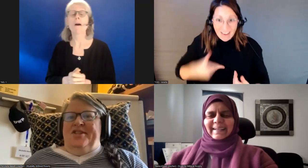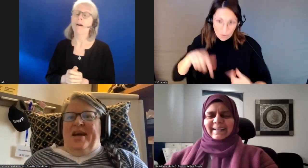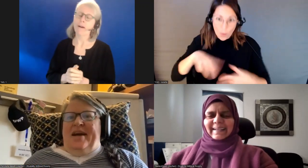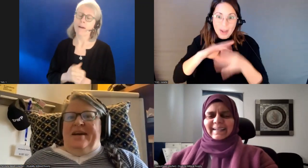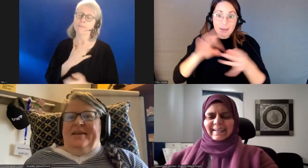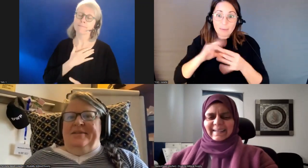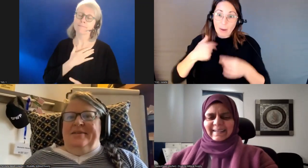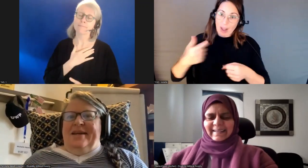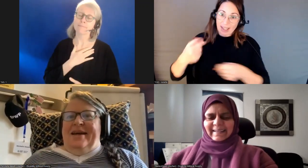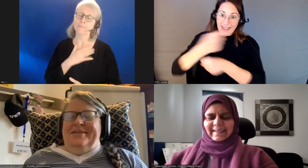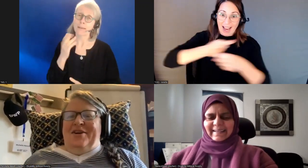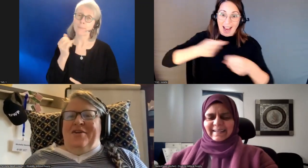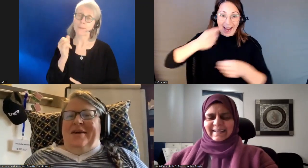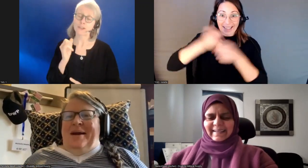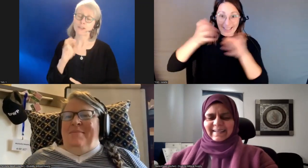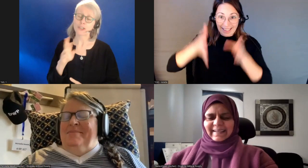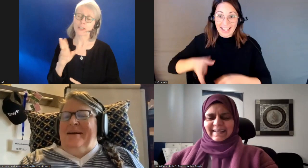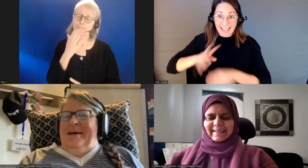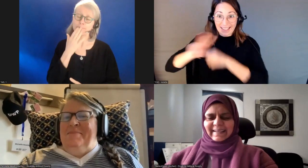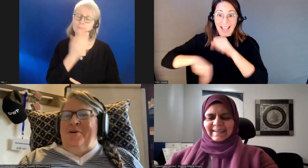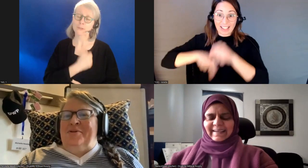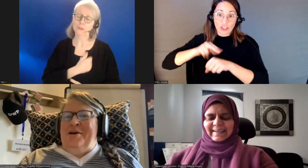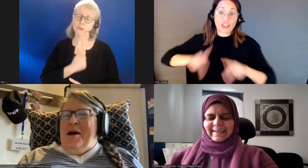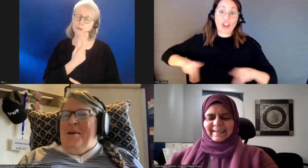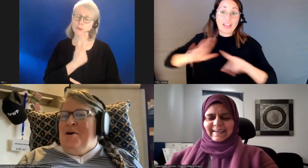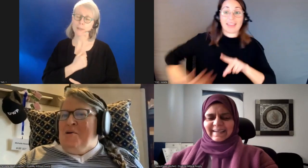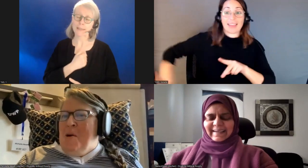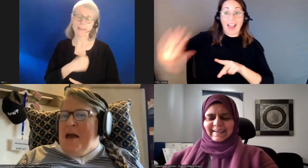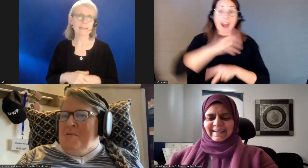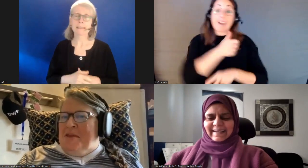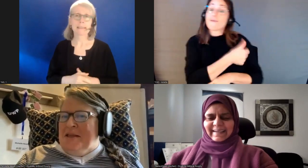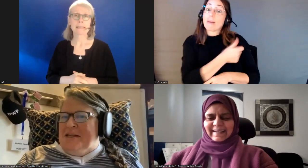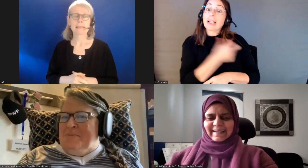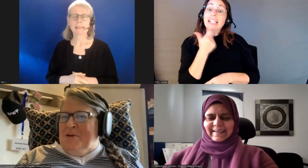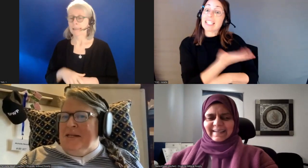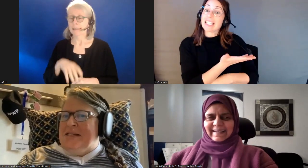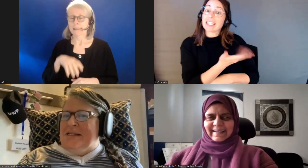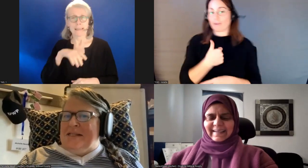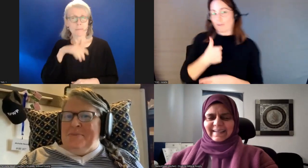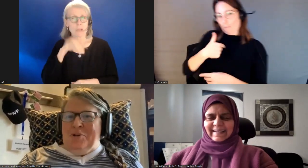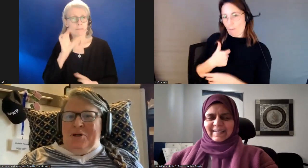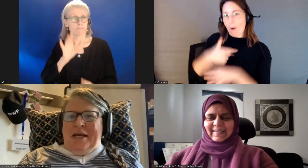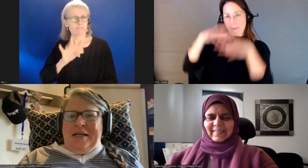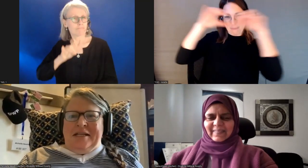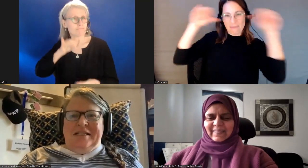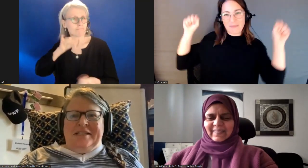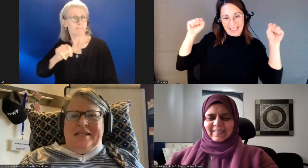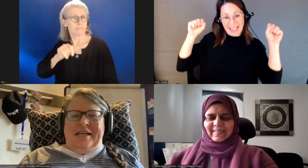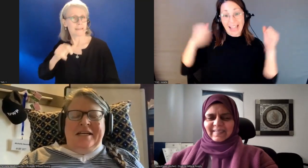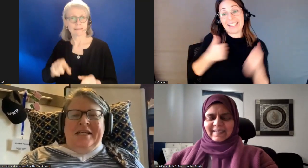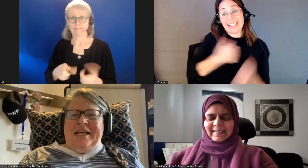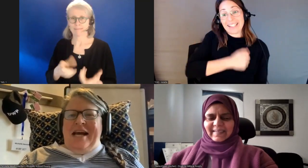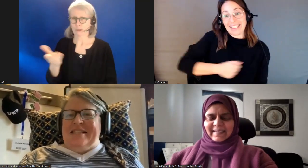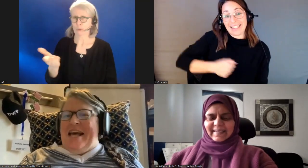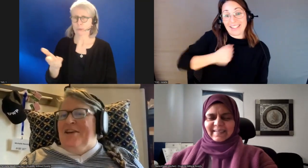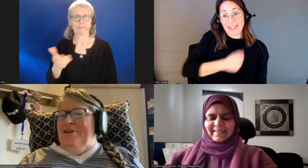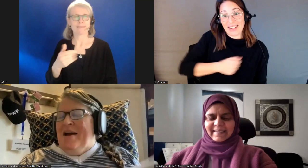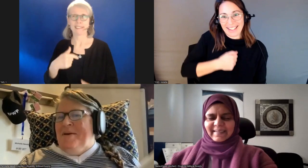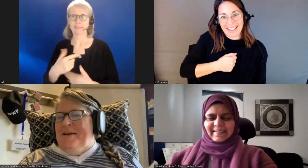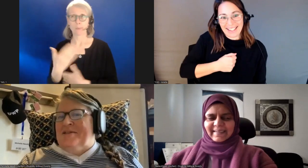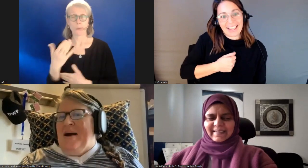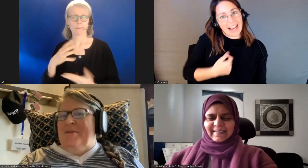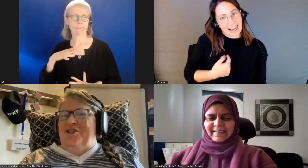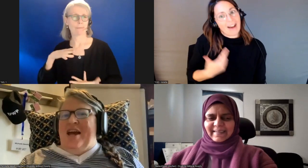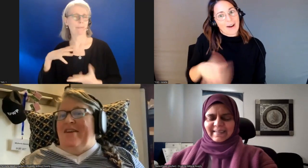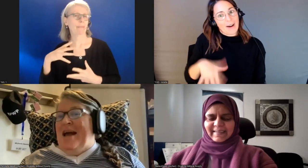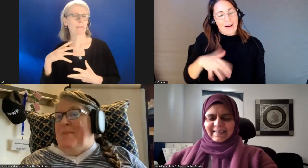I'm the chair. Sorry, I'm not quite with it this morning. It is the morning, and yes, thank you,